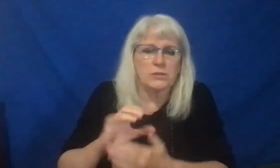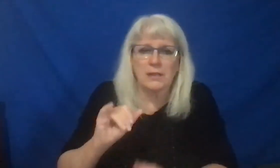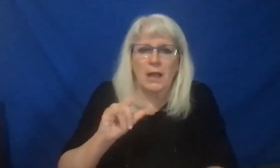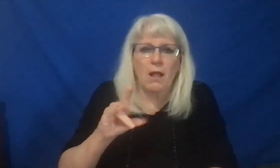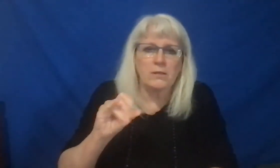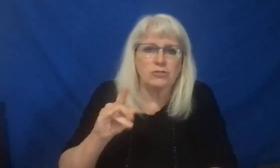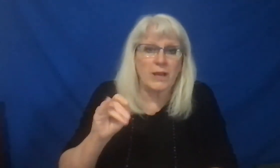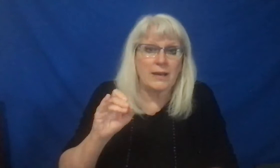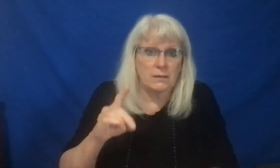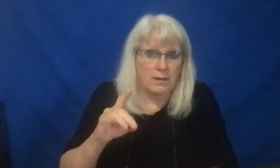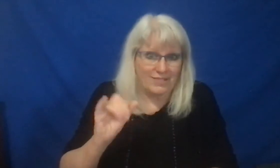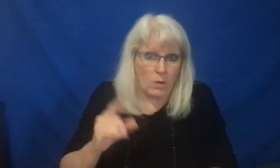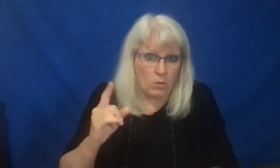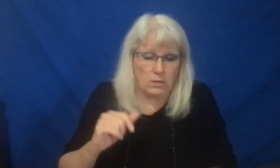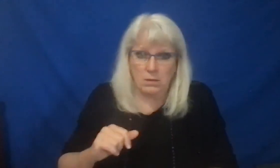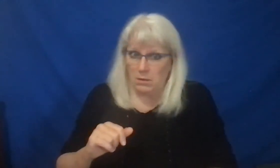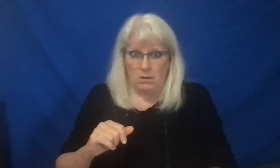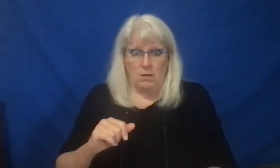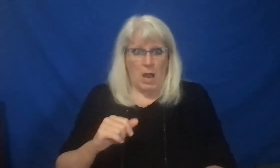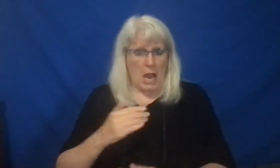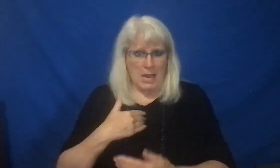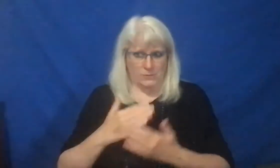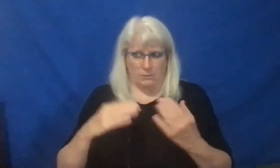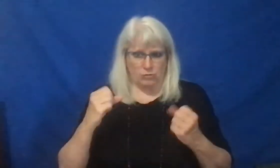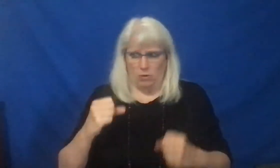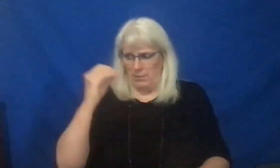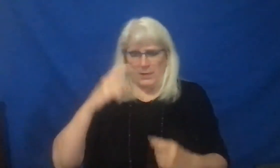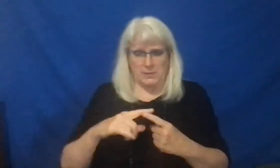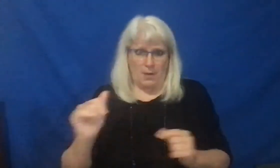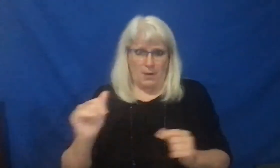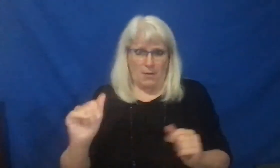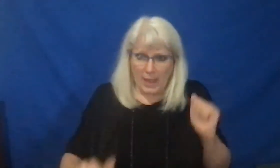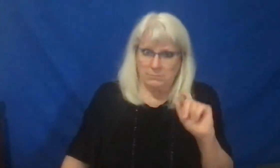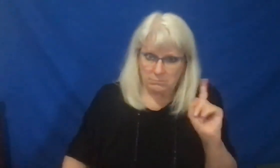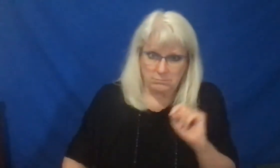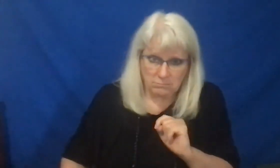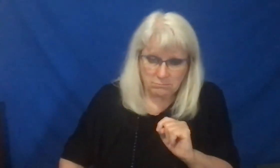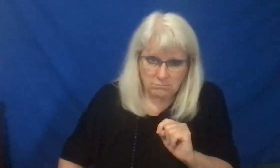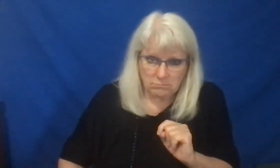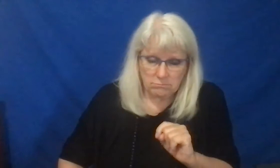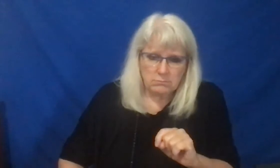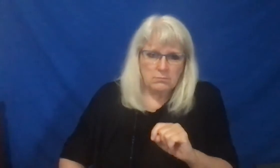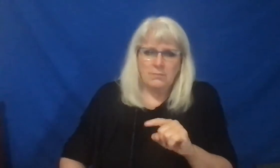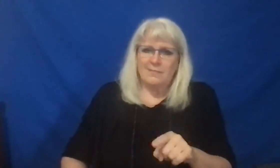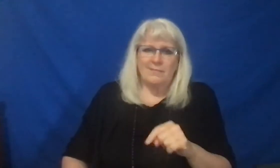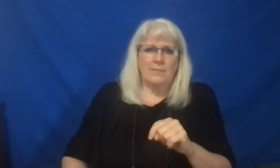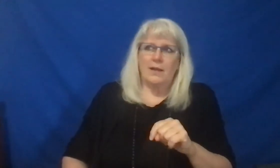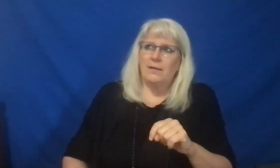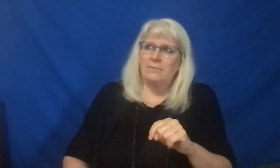again, I'm going to tell you, I have some strong opinions about some things, and and there are a couple other items throughout my time